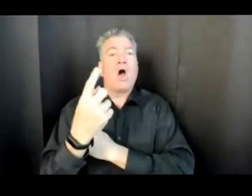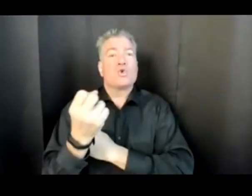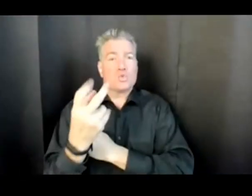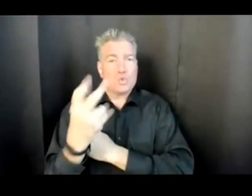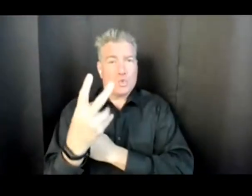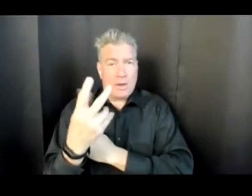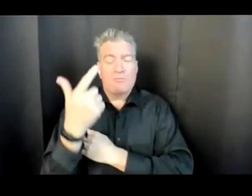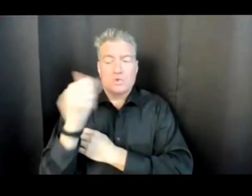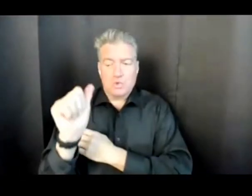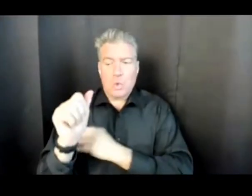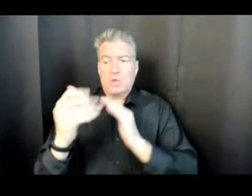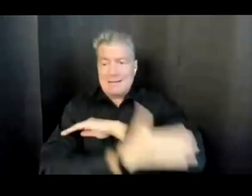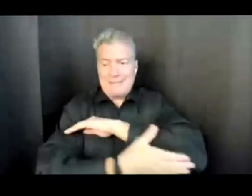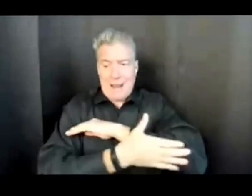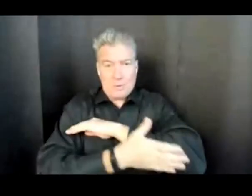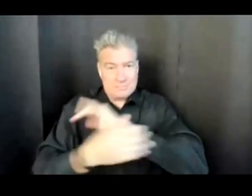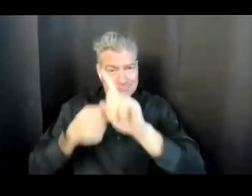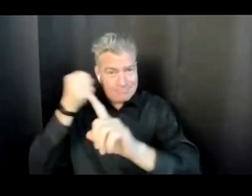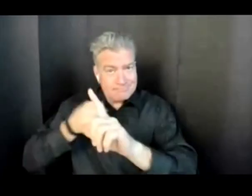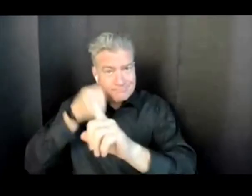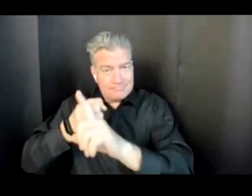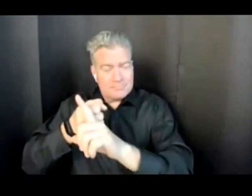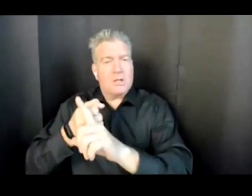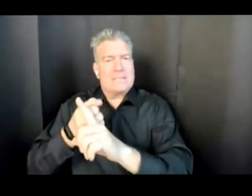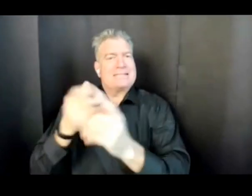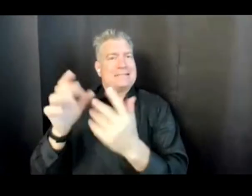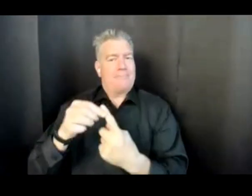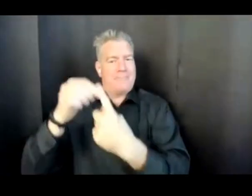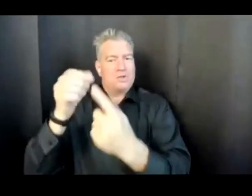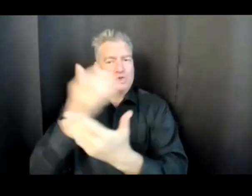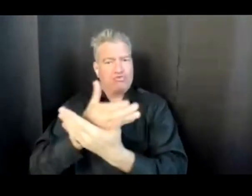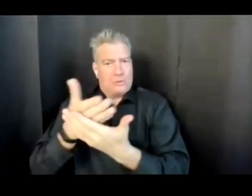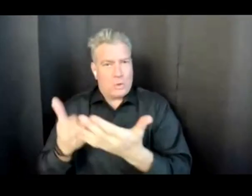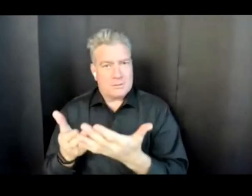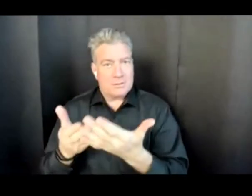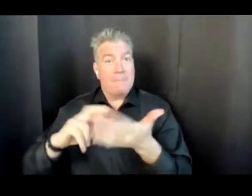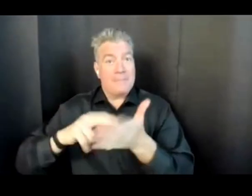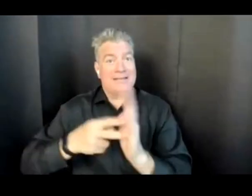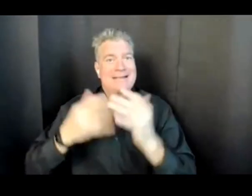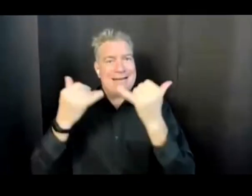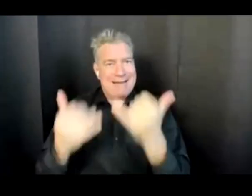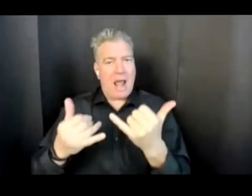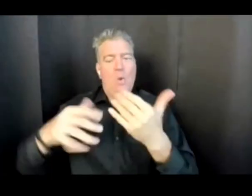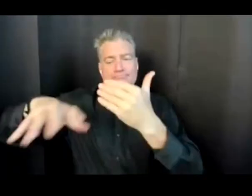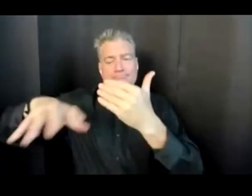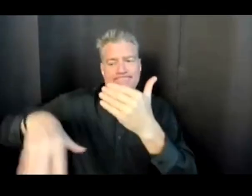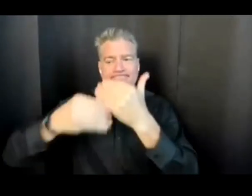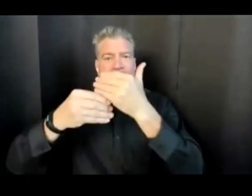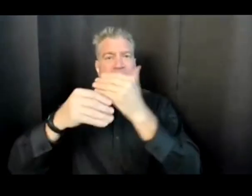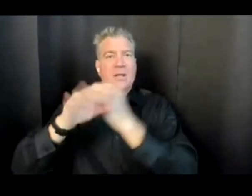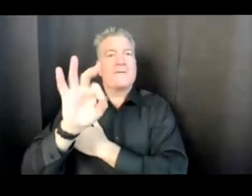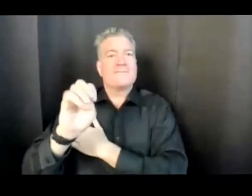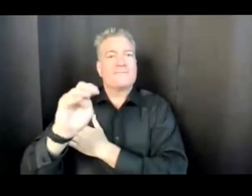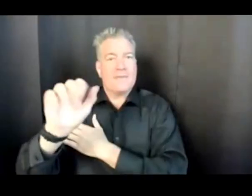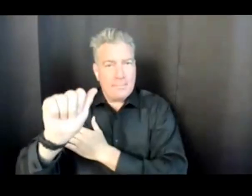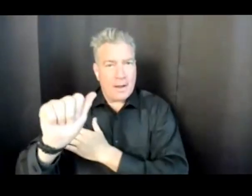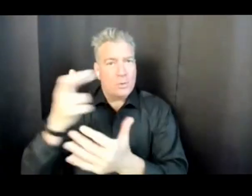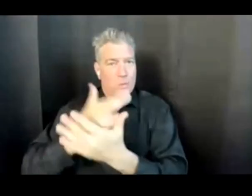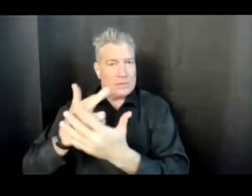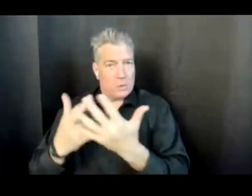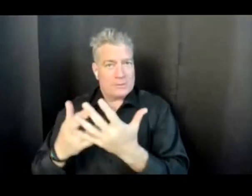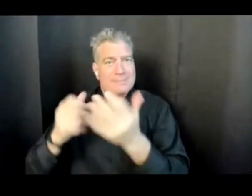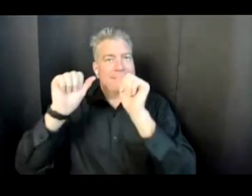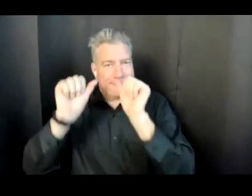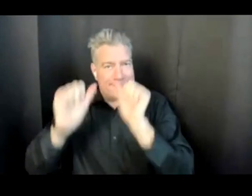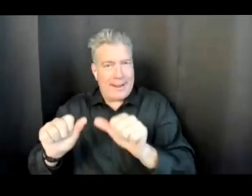storm. This authorizes FEMA to identify, mobilize, and provide equipment and resources necessary to